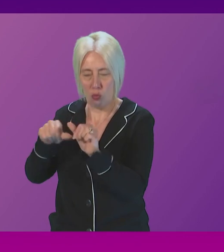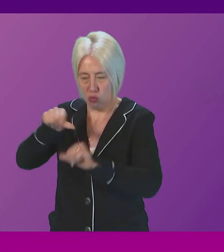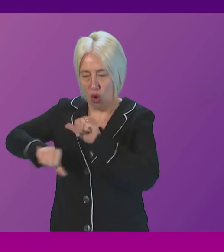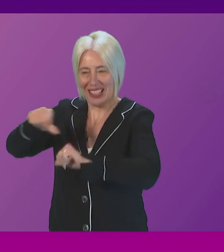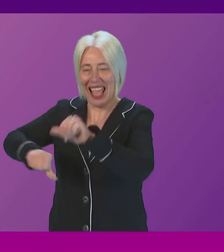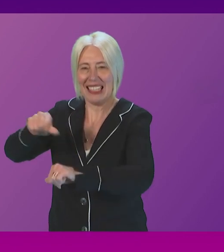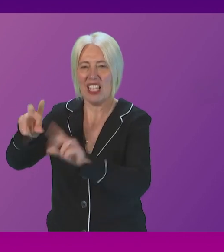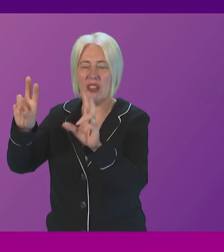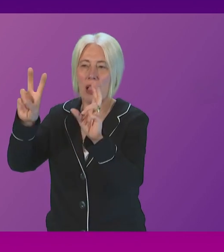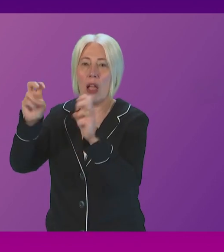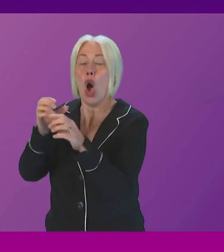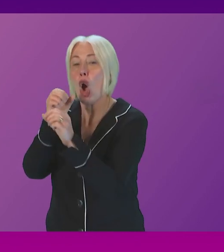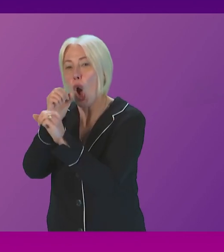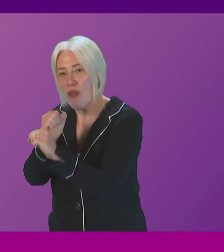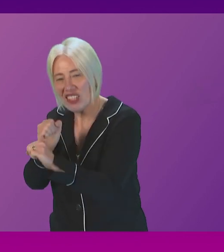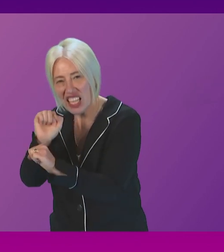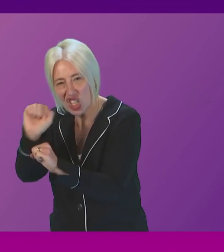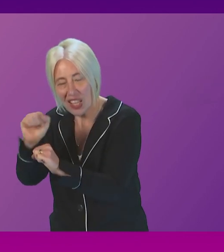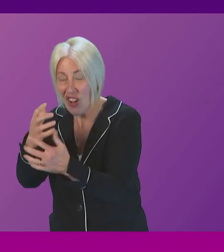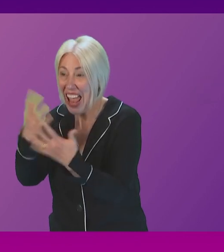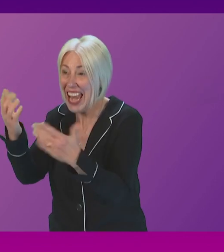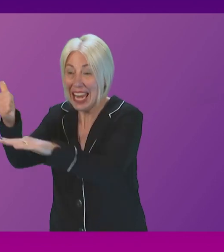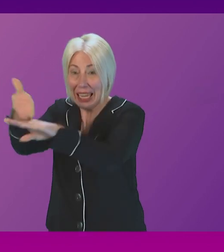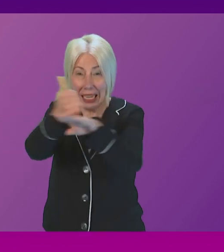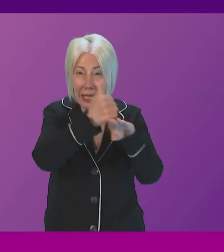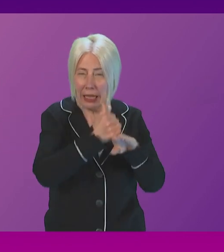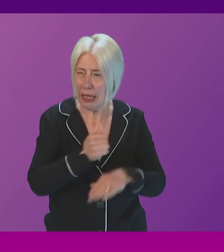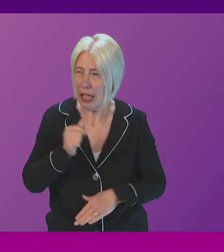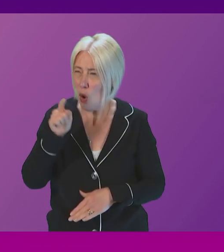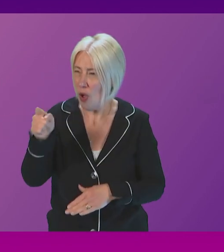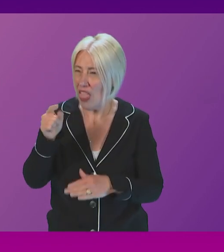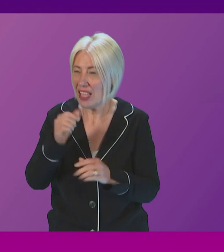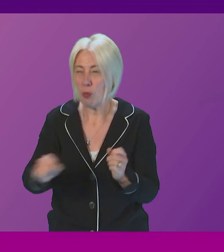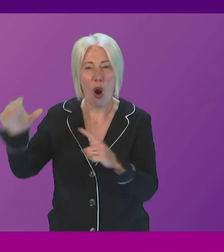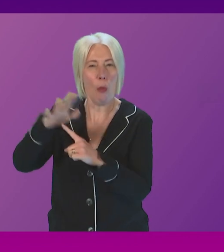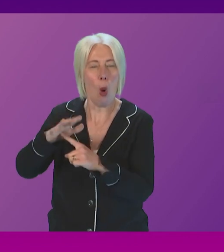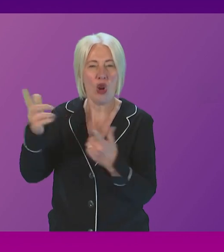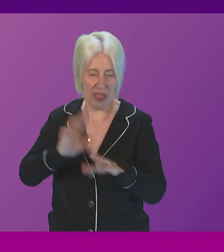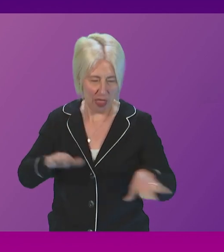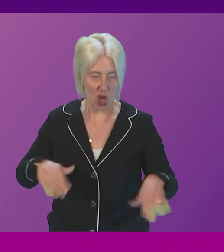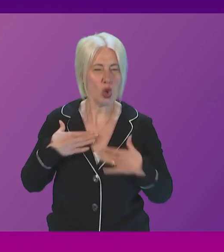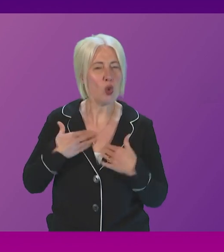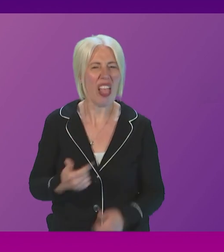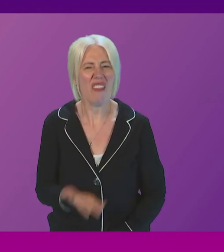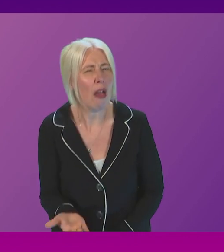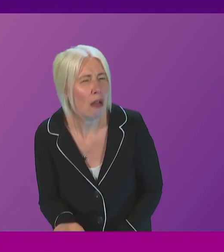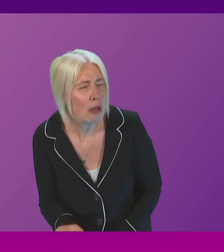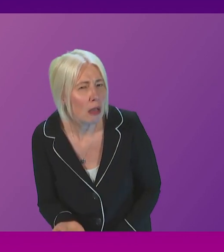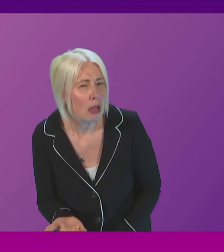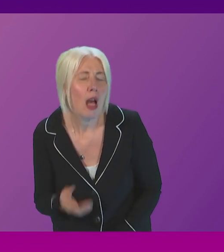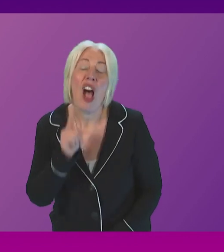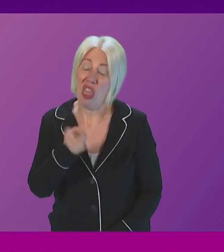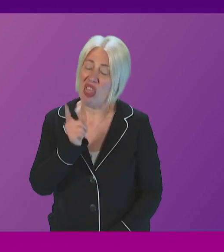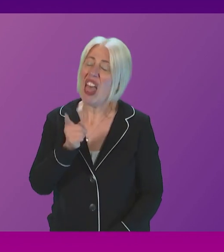confidentiality in any institution trump children's welfare? Now, that was an issue that we pursued.